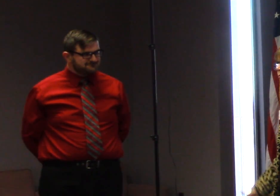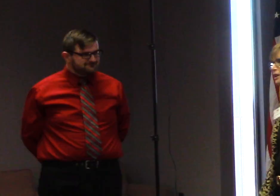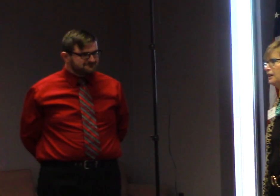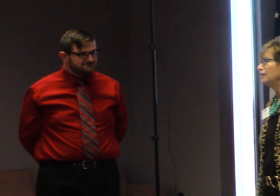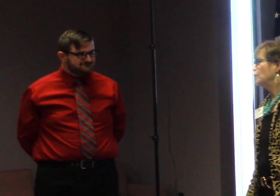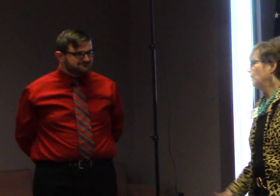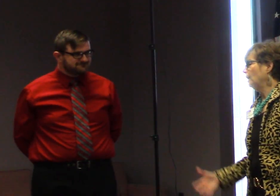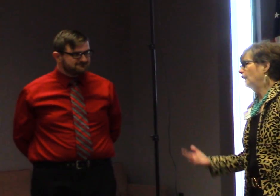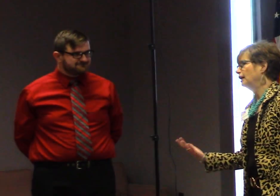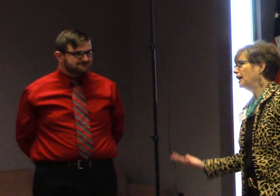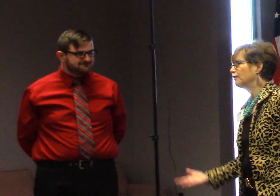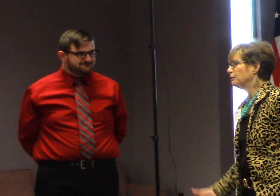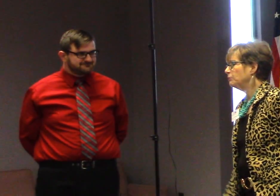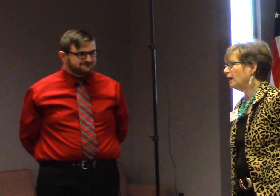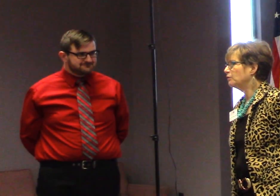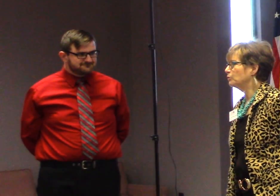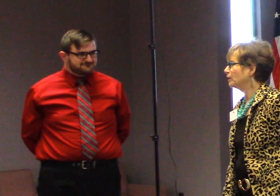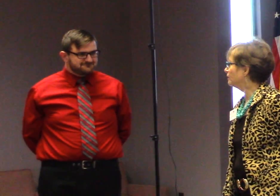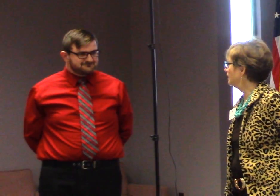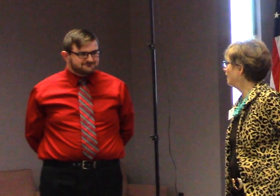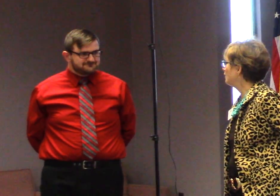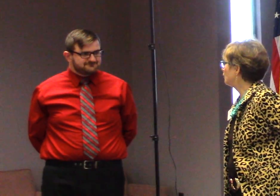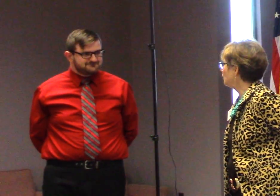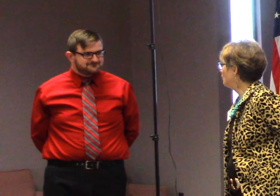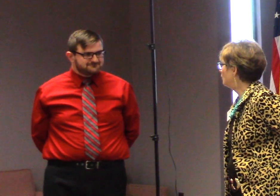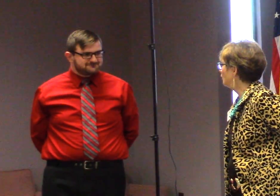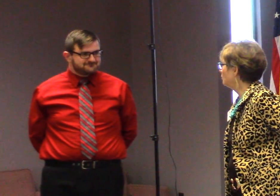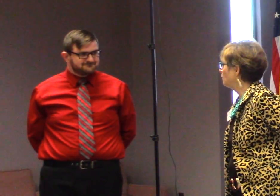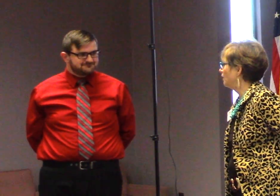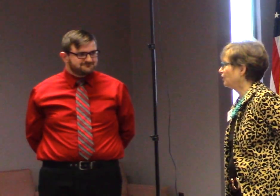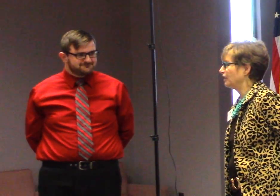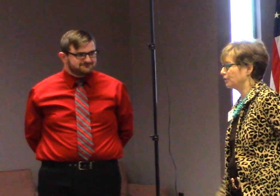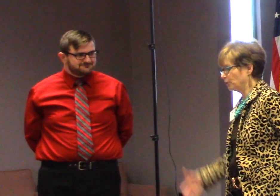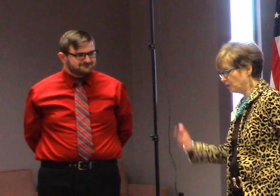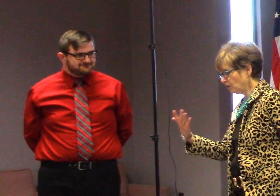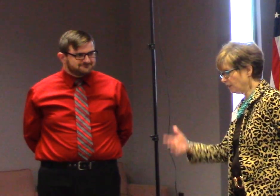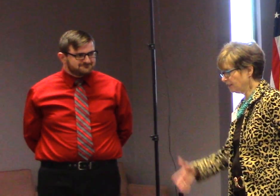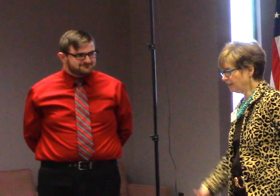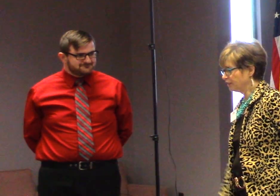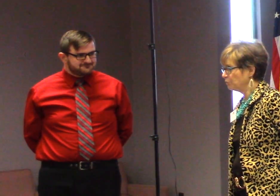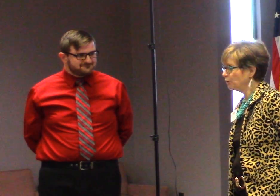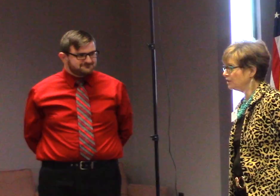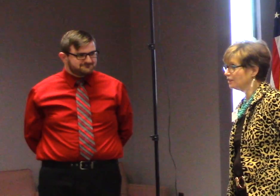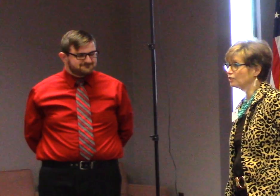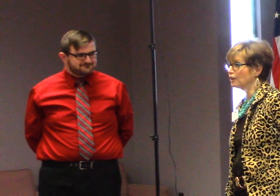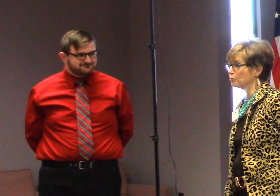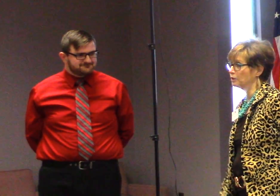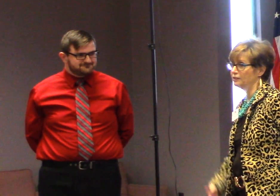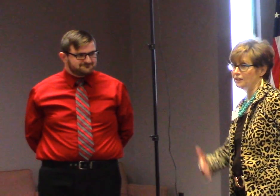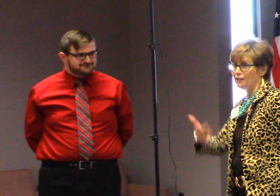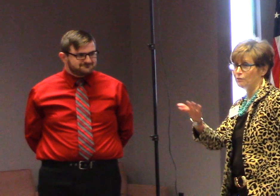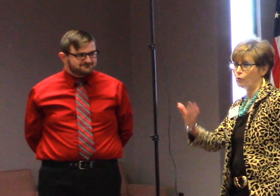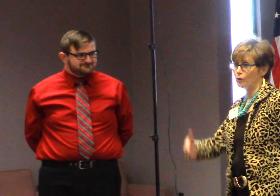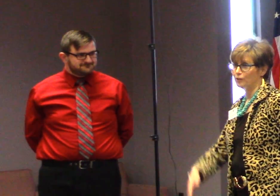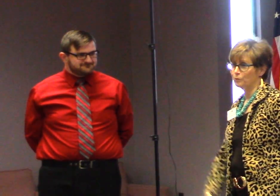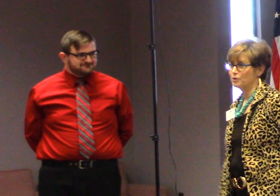me having met one of the other students in the project who had done a community assessment for this